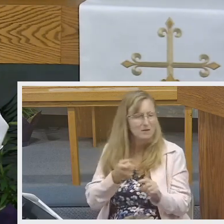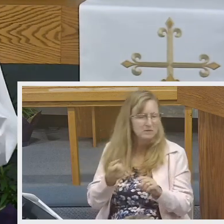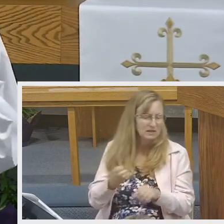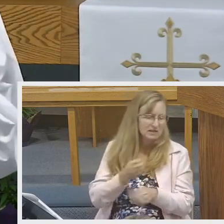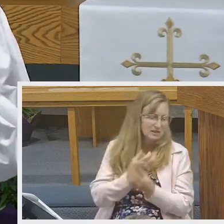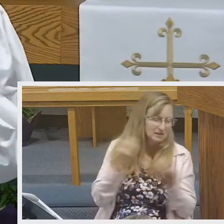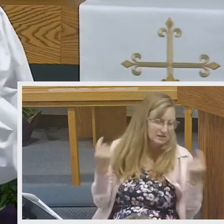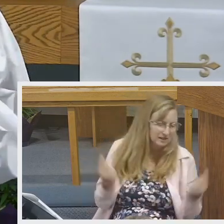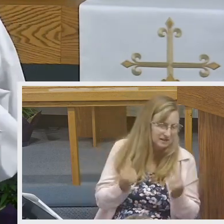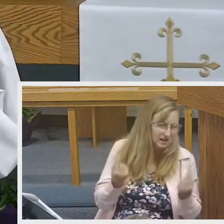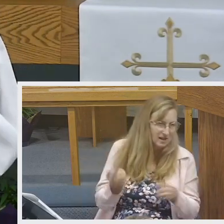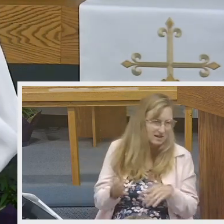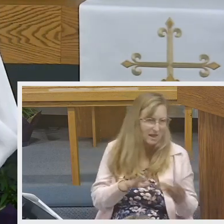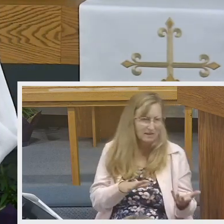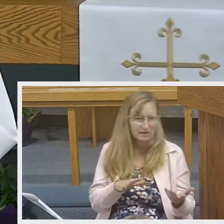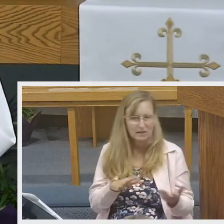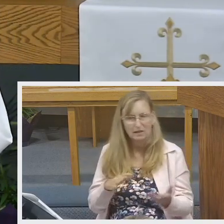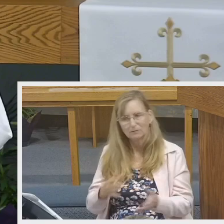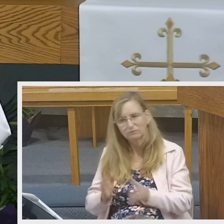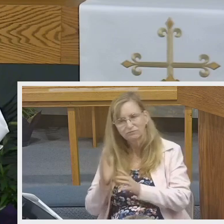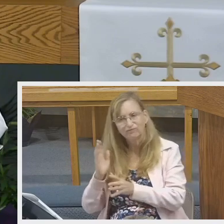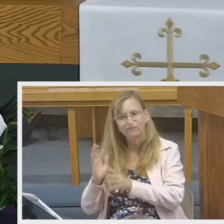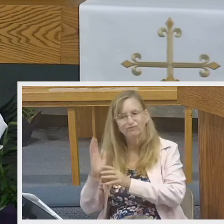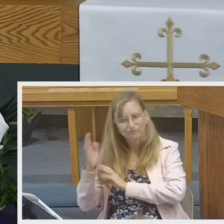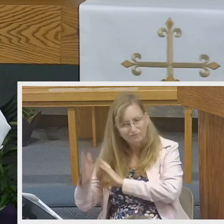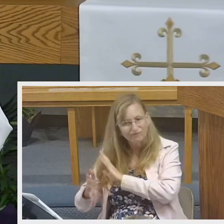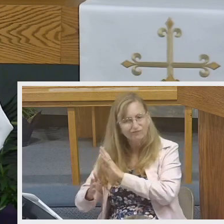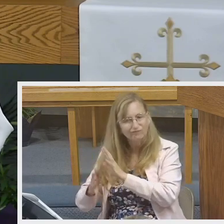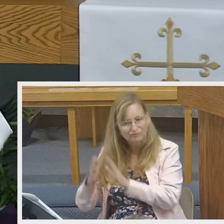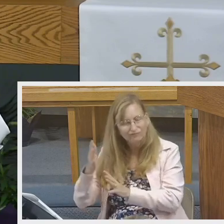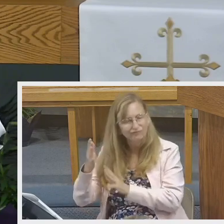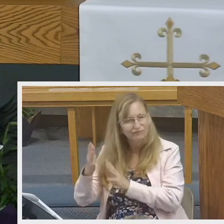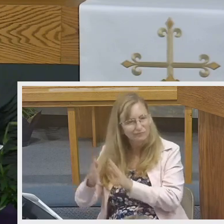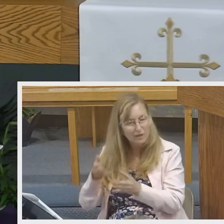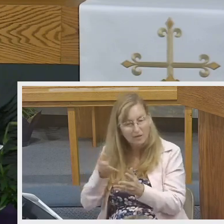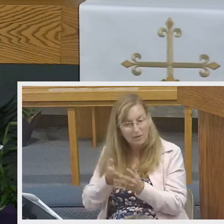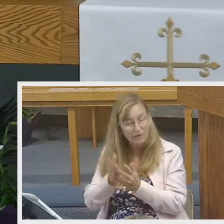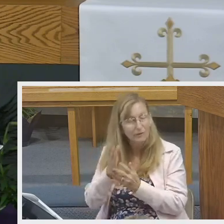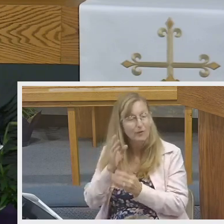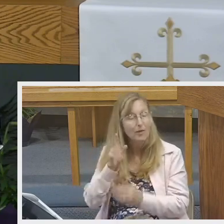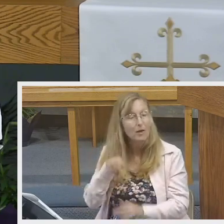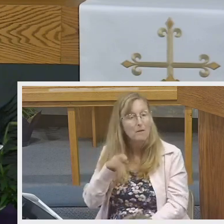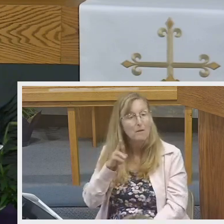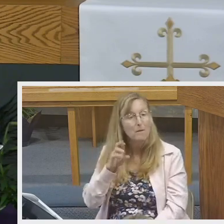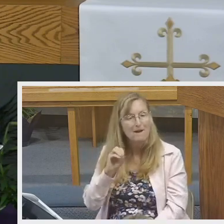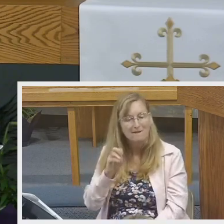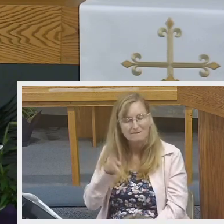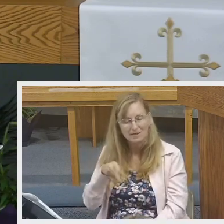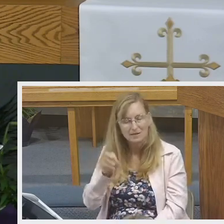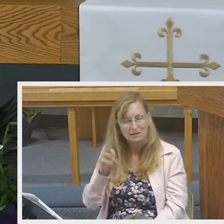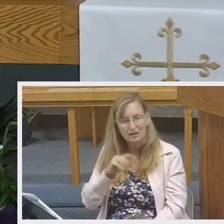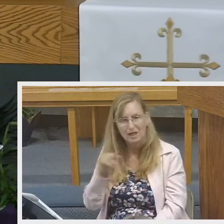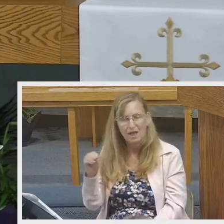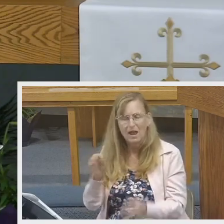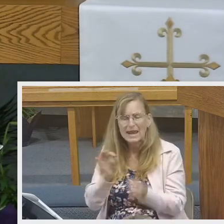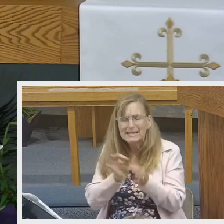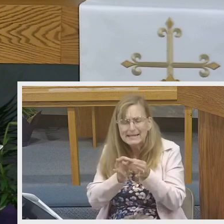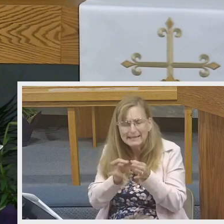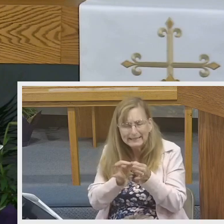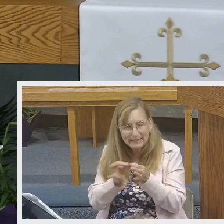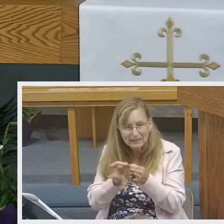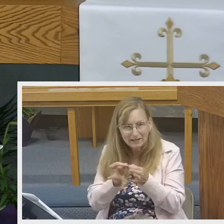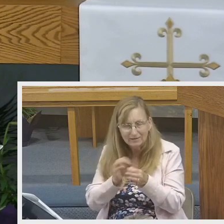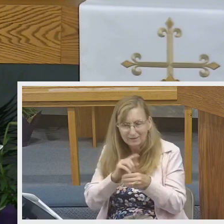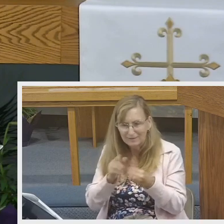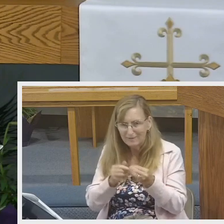to generation, especially through the prophets. The prophets who gave increasing details